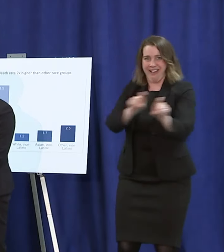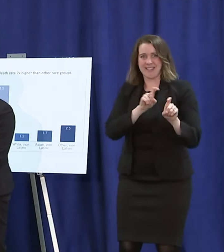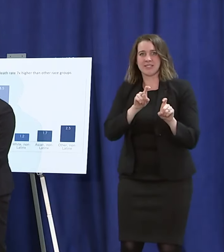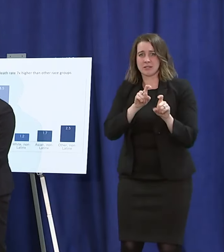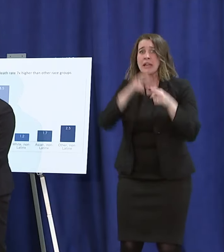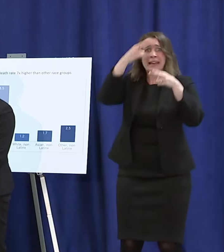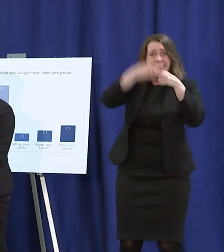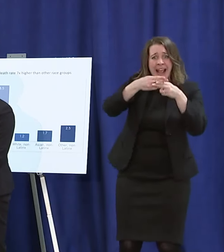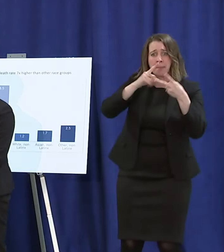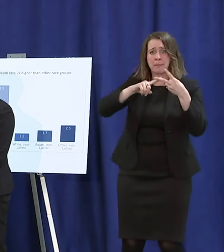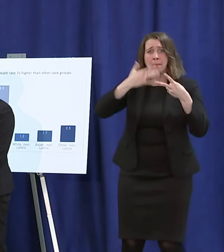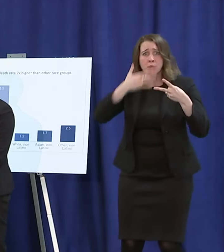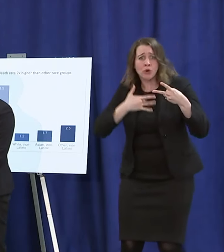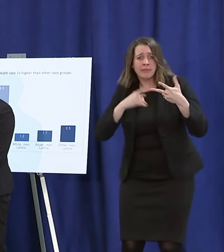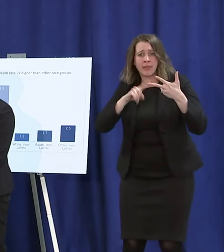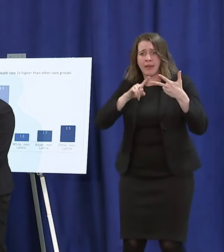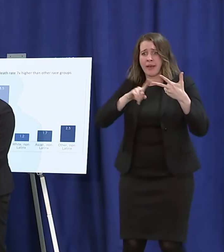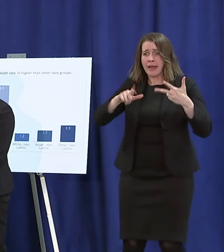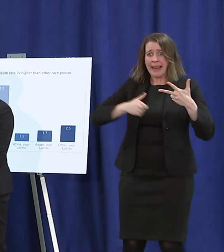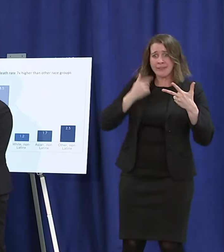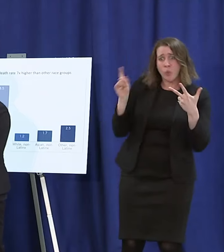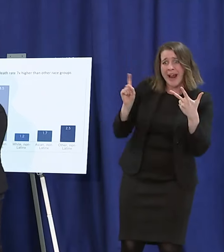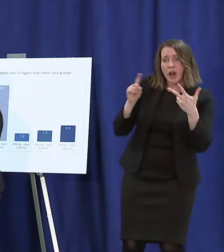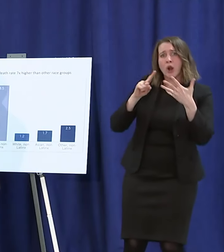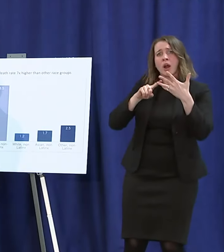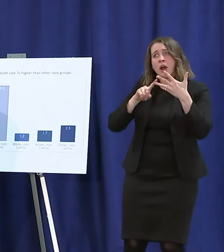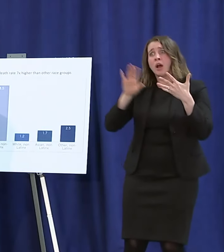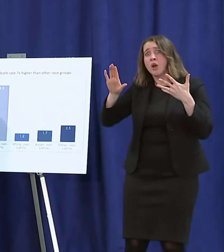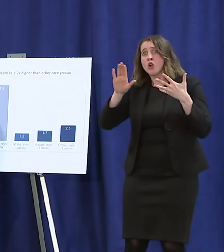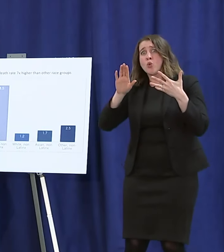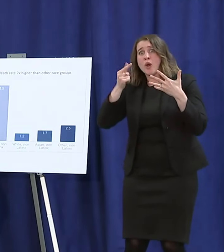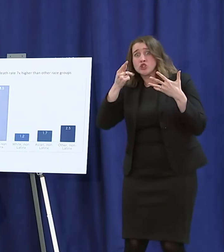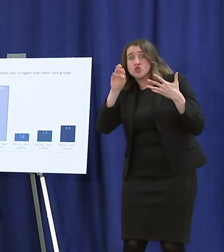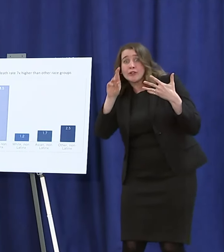the name, the date of birth, the geography.